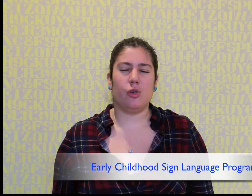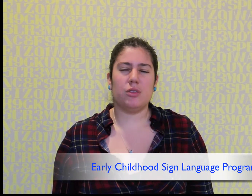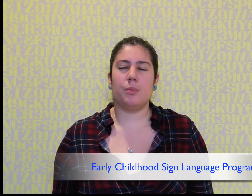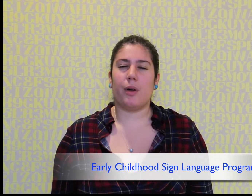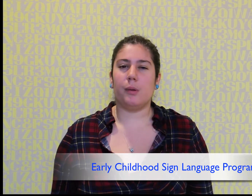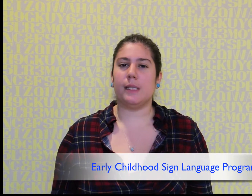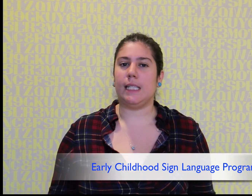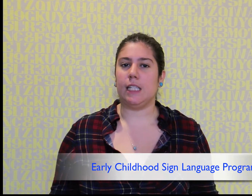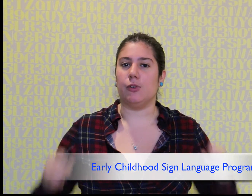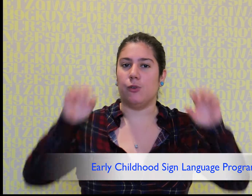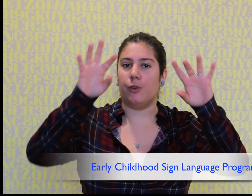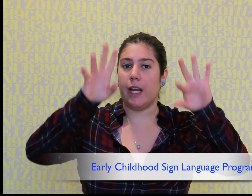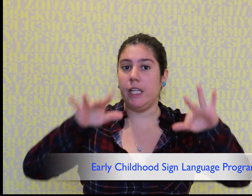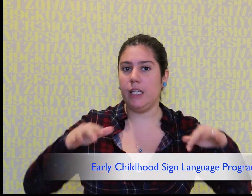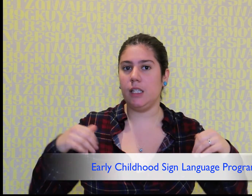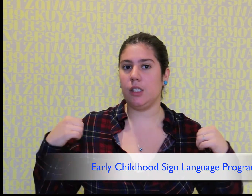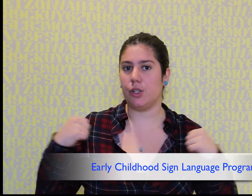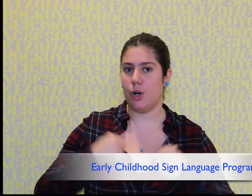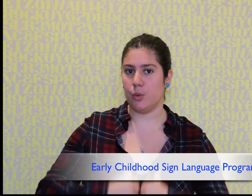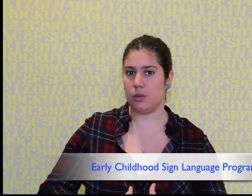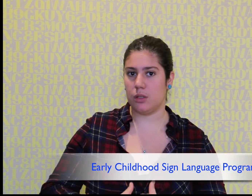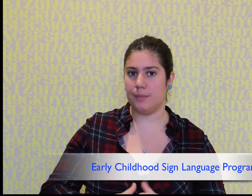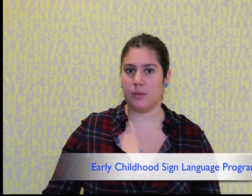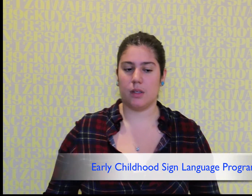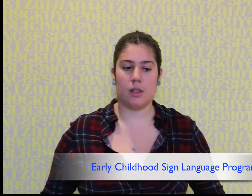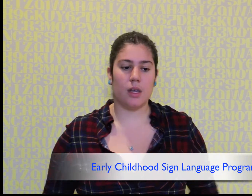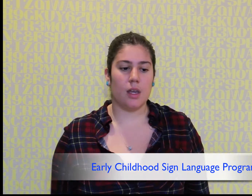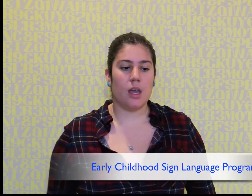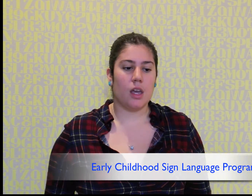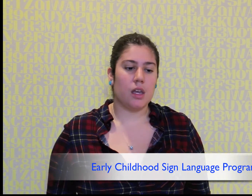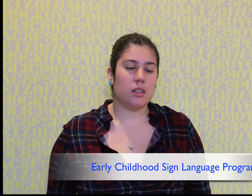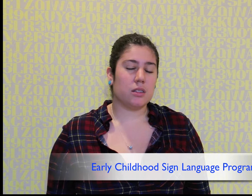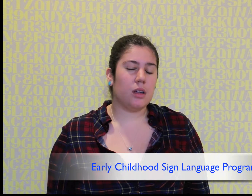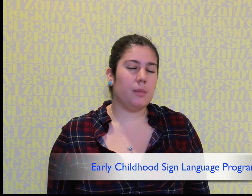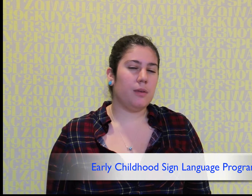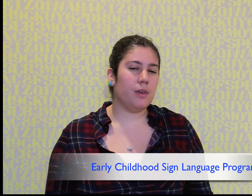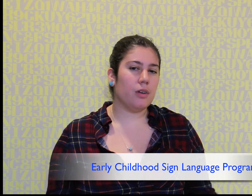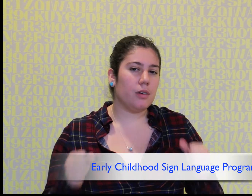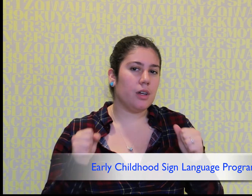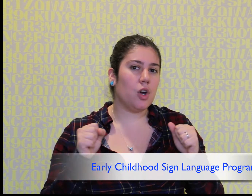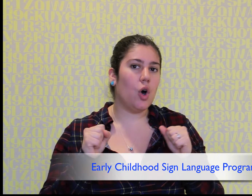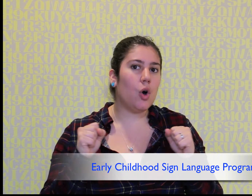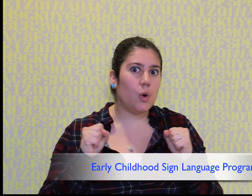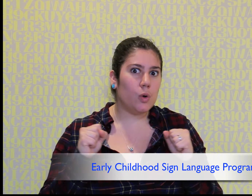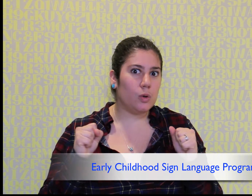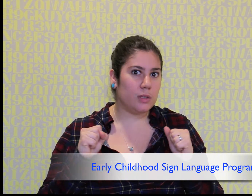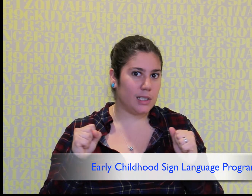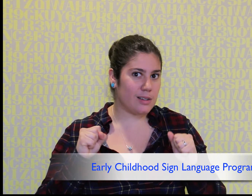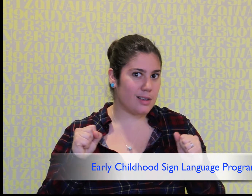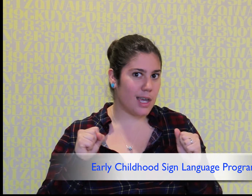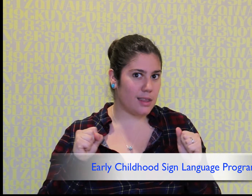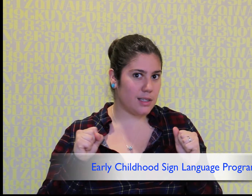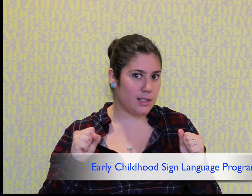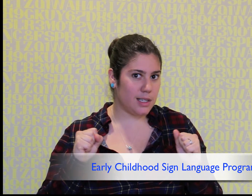also probably need a raincoat. It's going to be very, very cold, it looks like, this